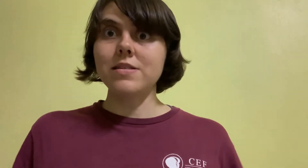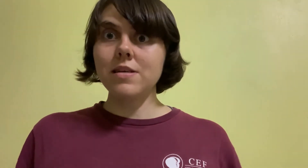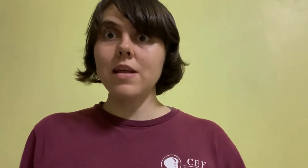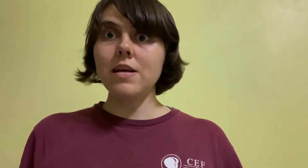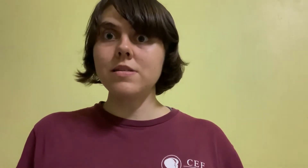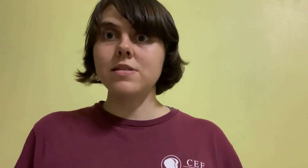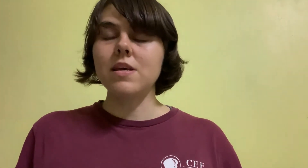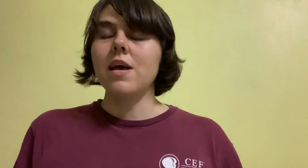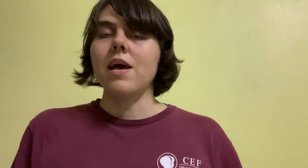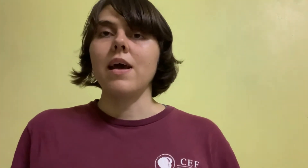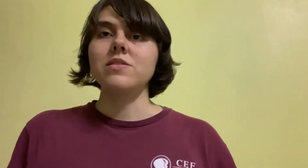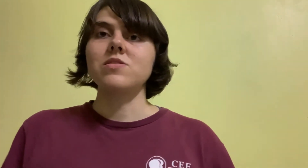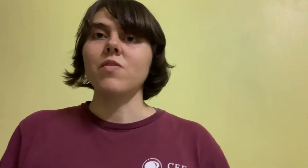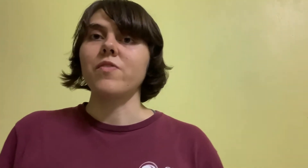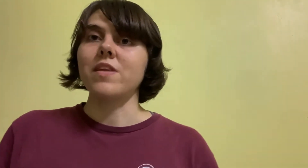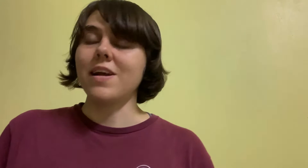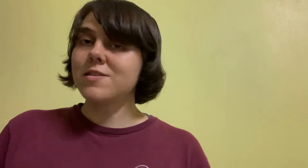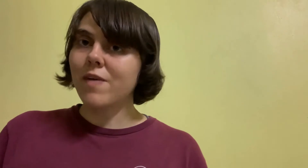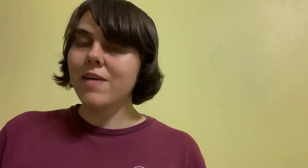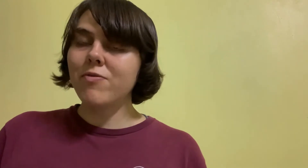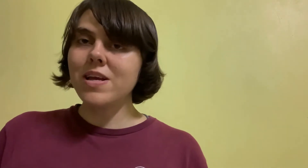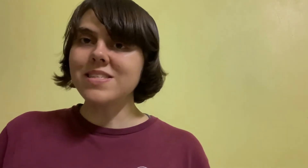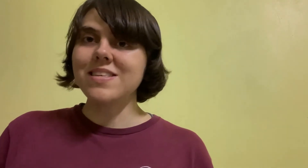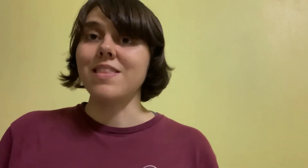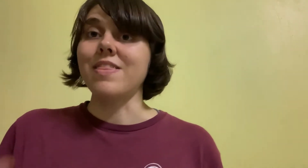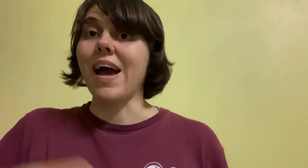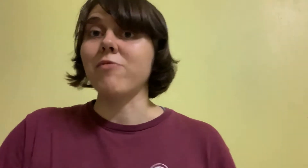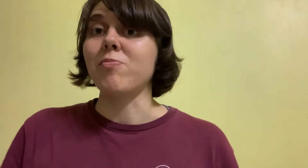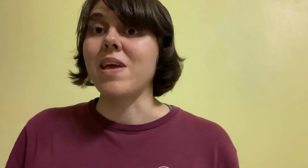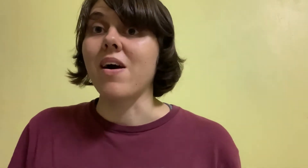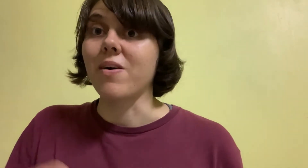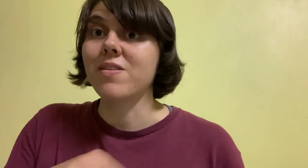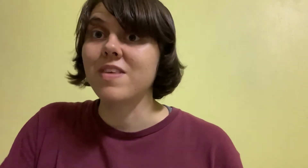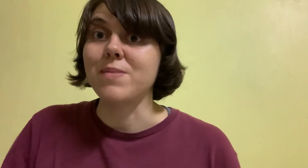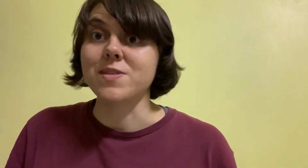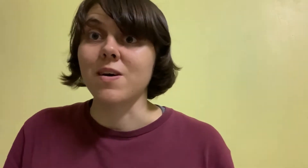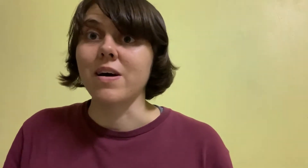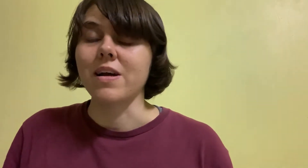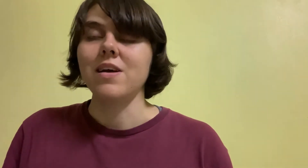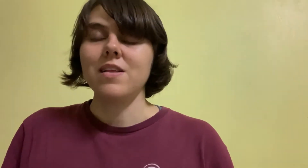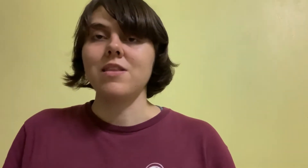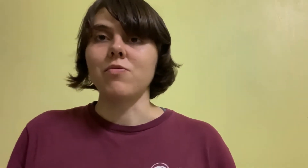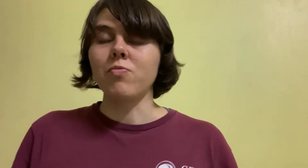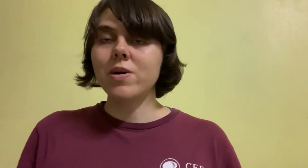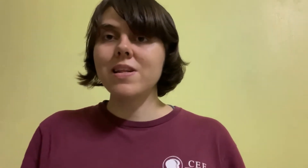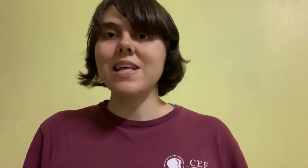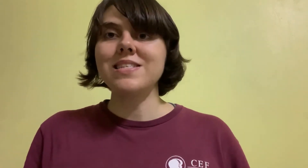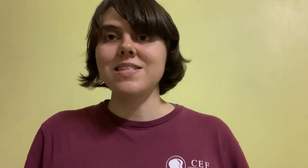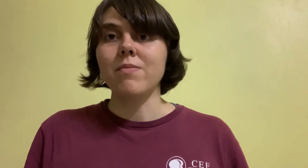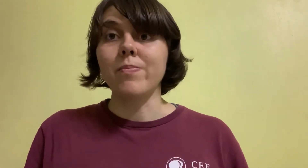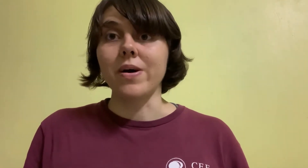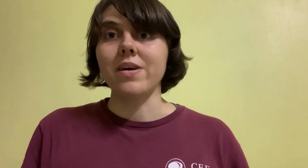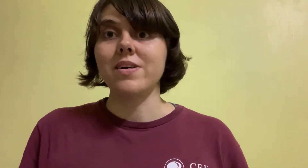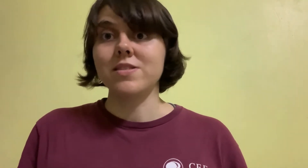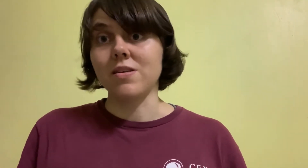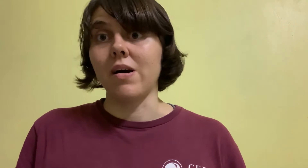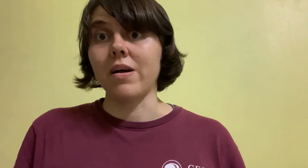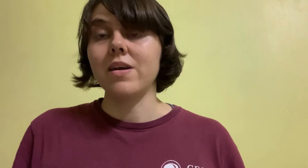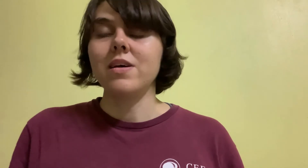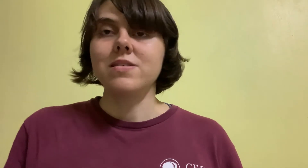it is. And so for the next 5 weeks, that will be our theme song, the Wordless Book Song. So